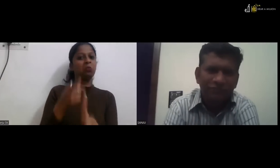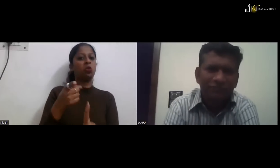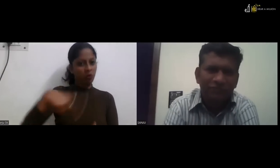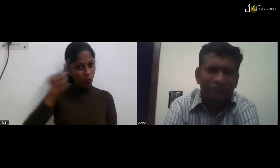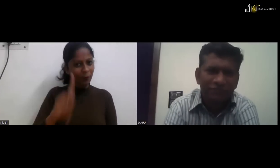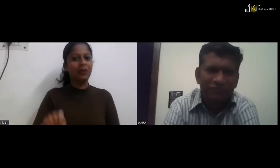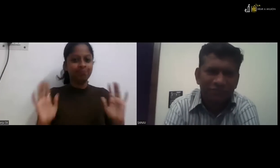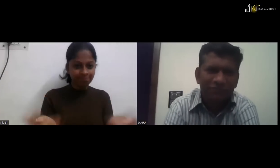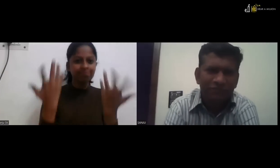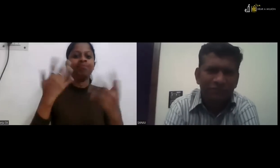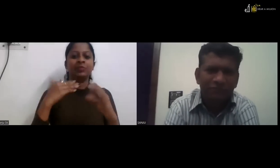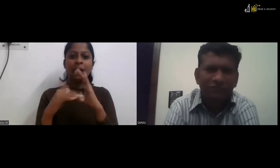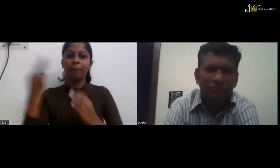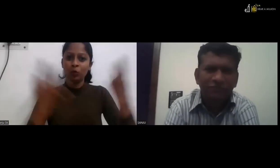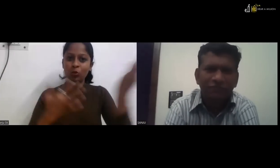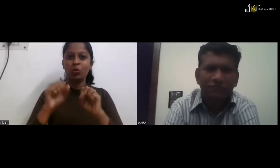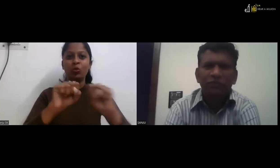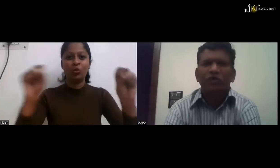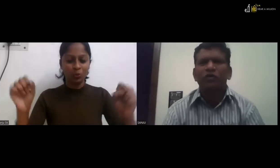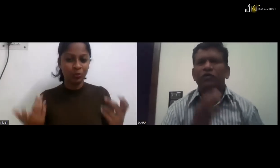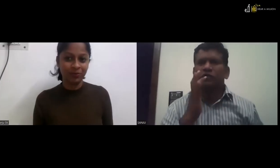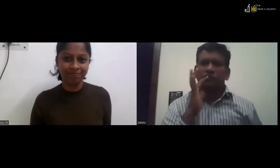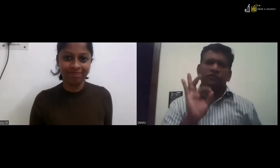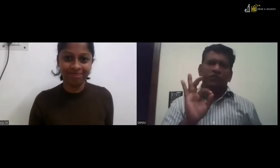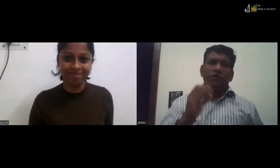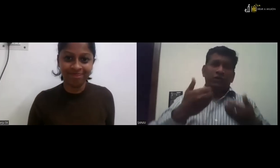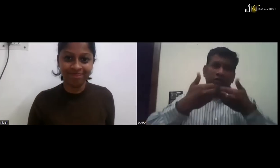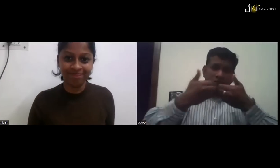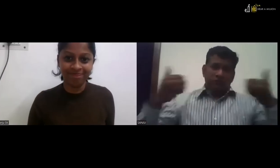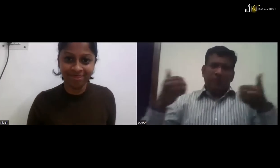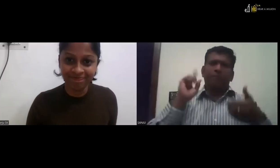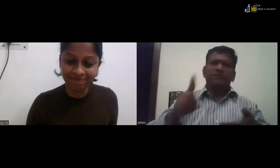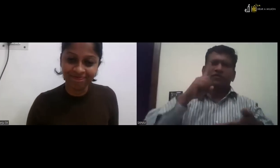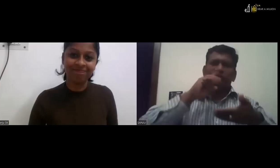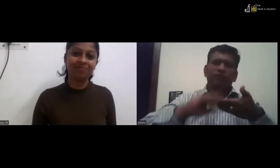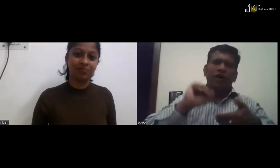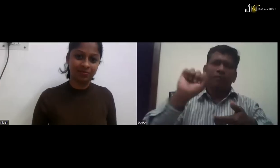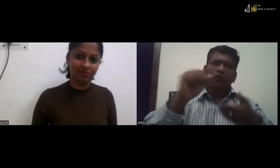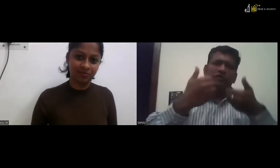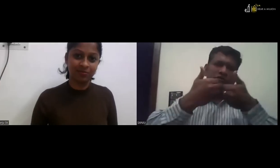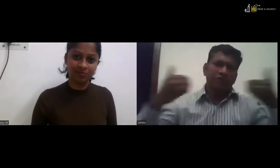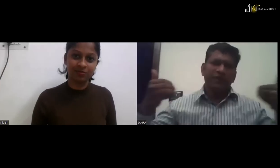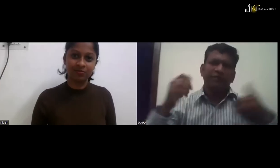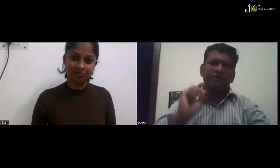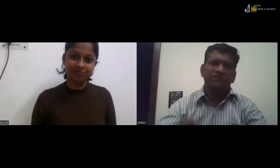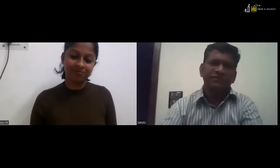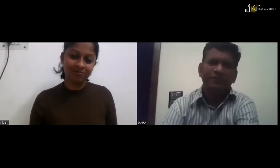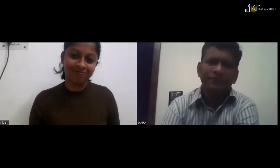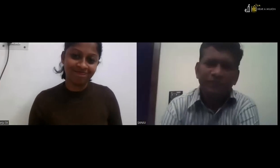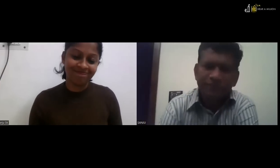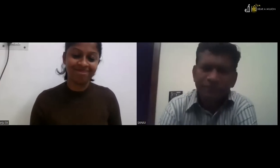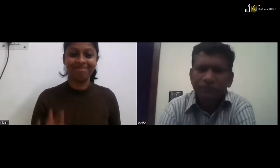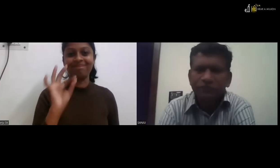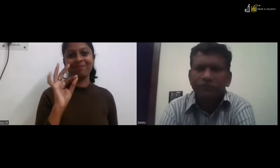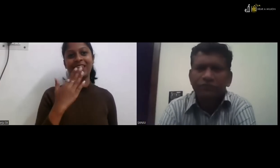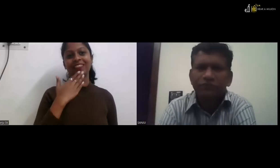different Aadhaar cards. So this is how we can just make our email ID as well separately. Yes, separation is a bit